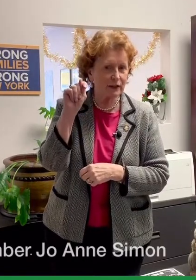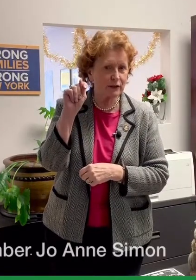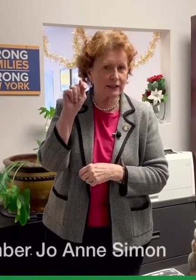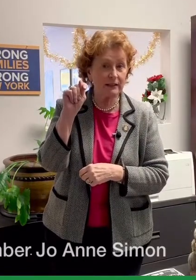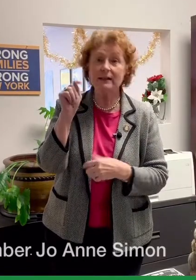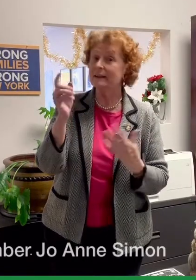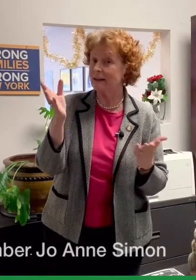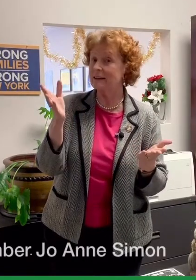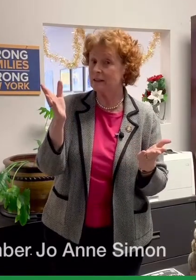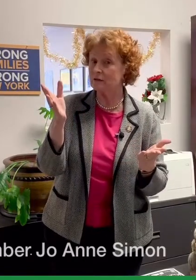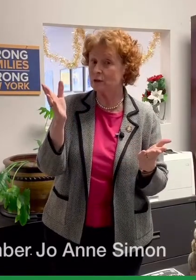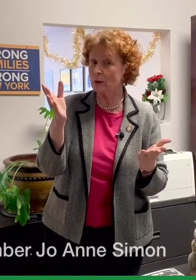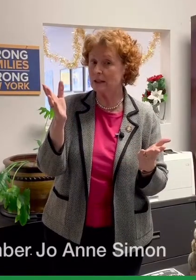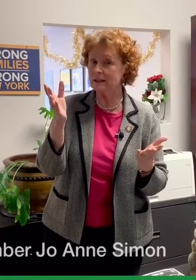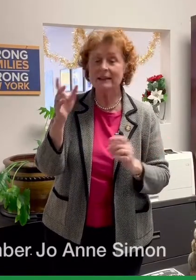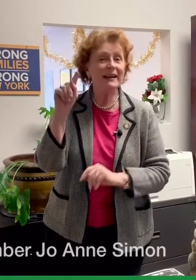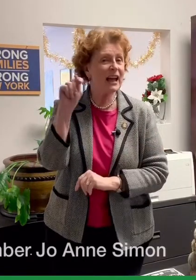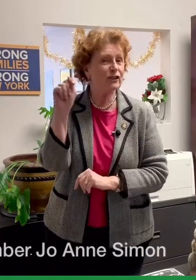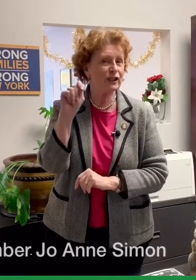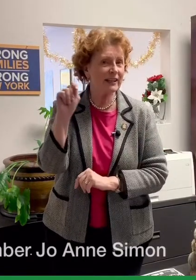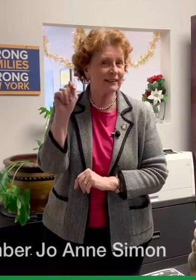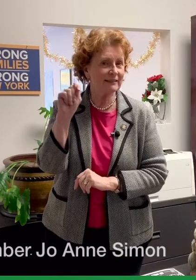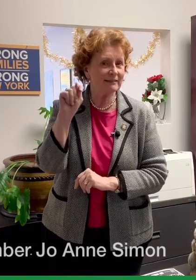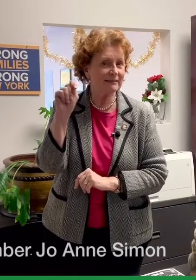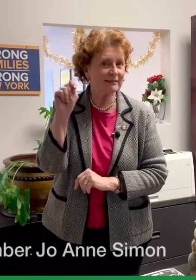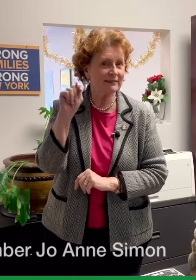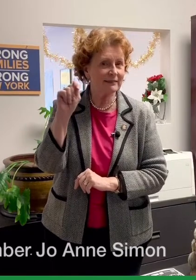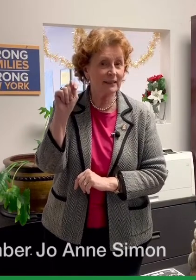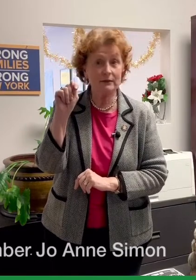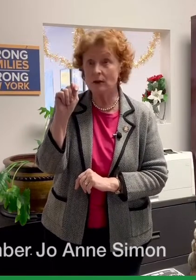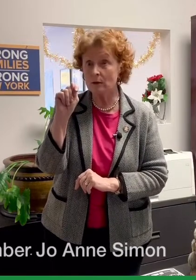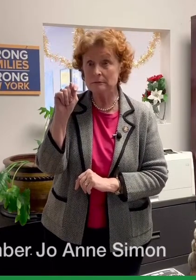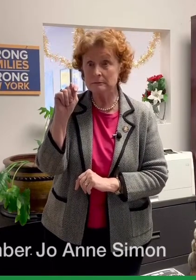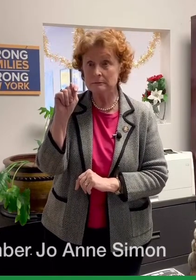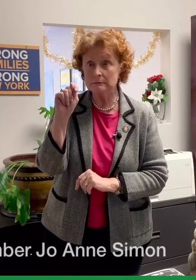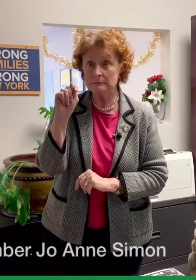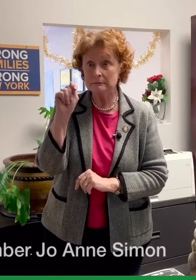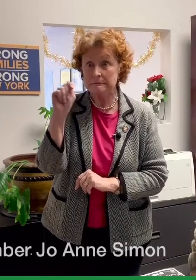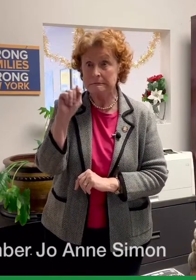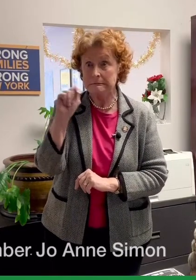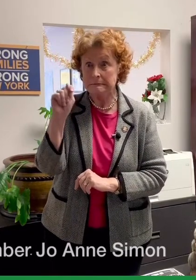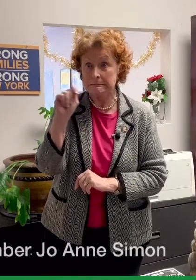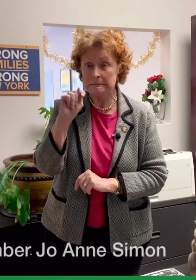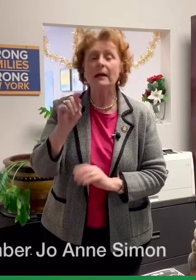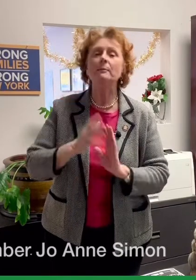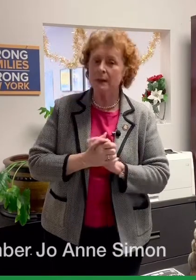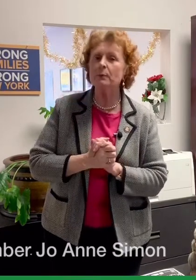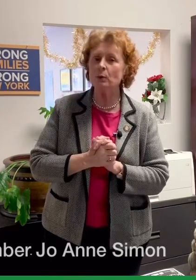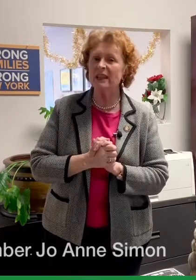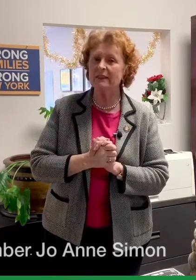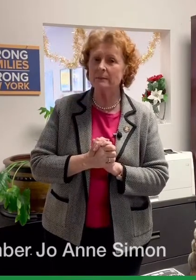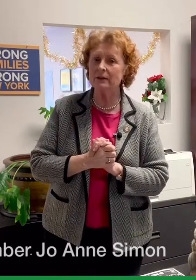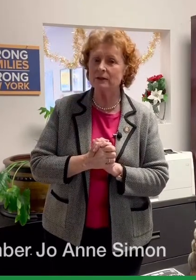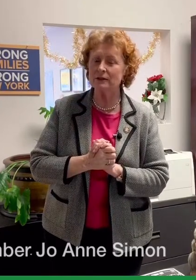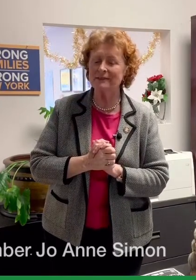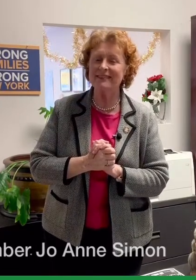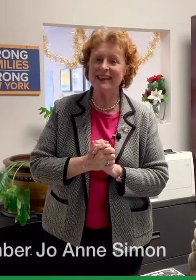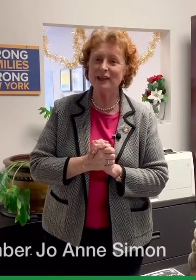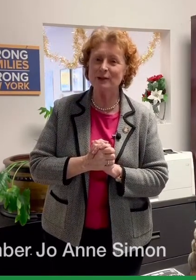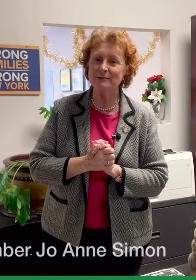T, kind of stands for toilet, and shake it. And so people will get the message. Thank you.